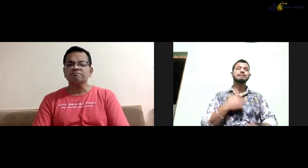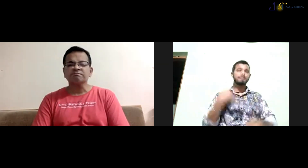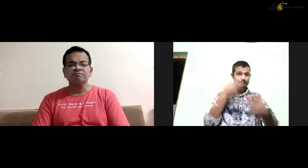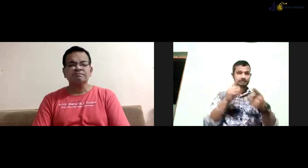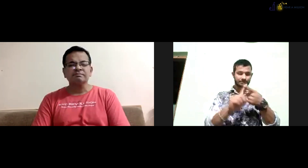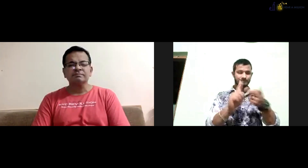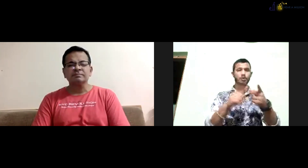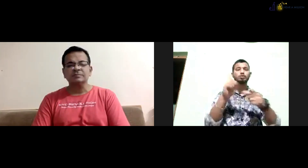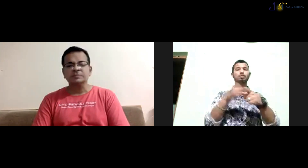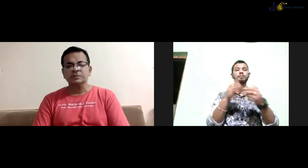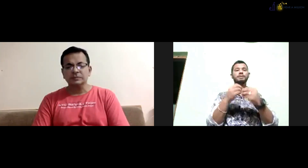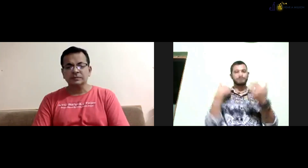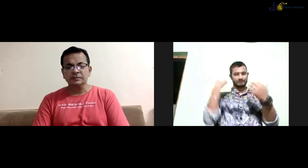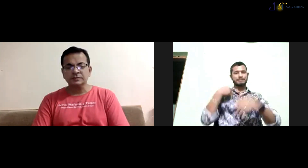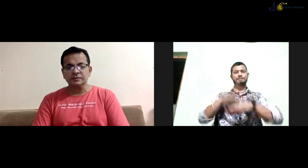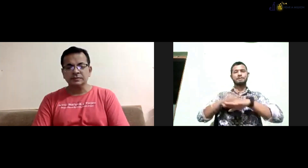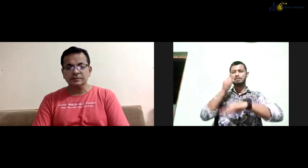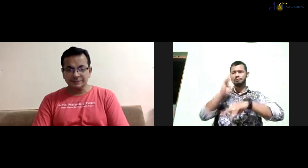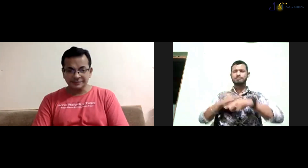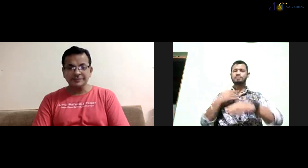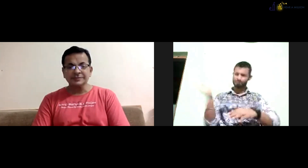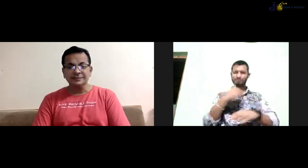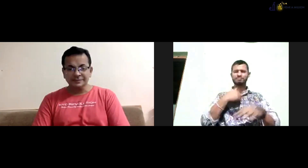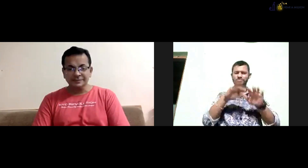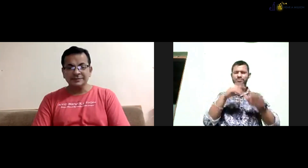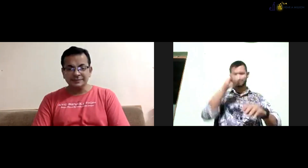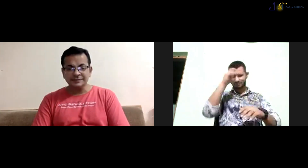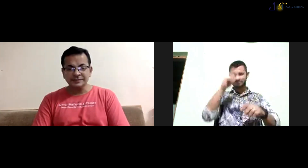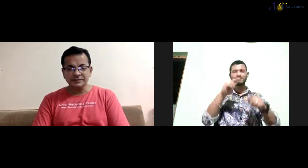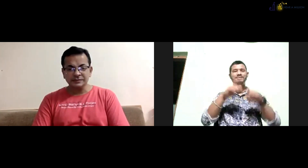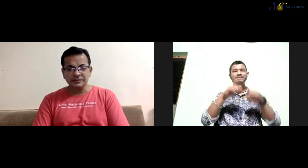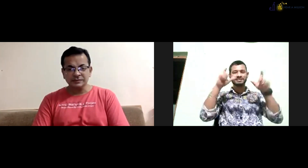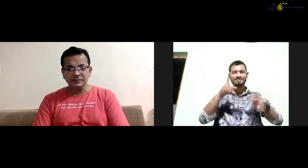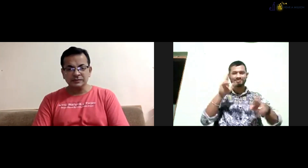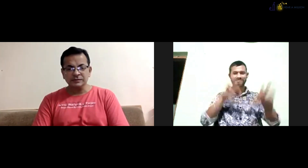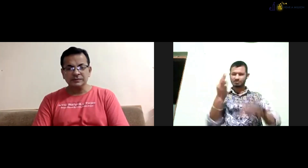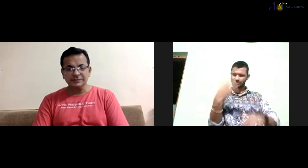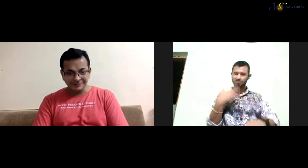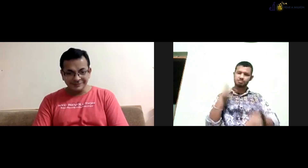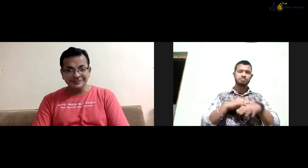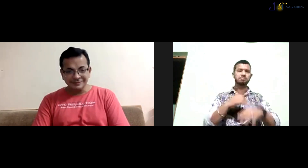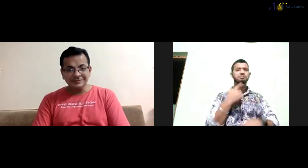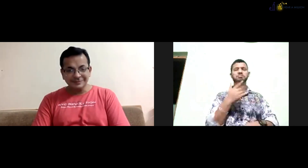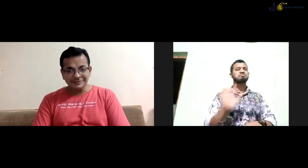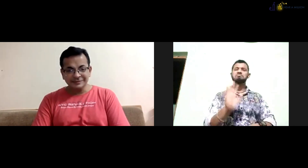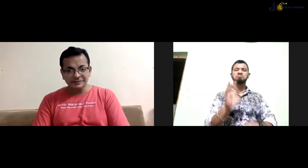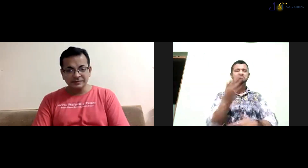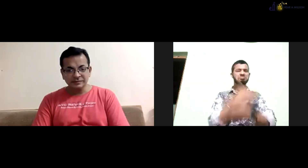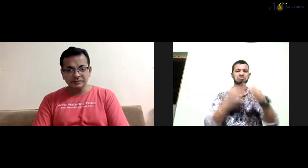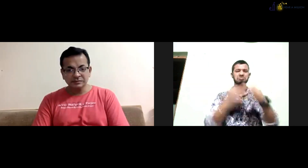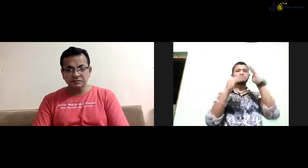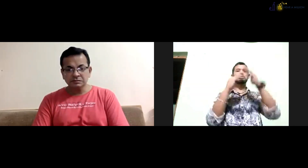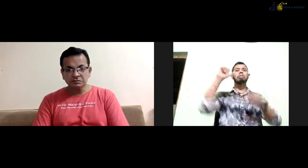I wanted to become a person I was in the past time. So I had the experience in the employment sector